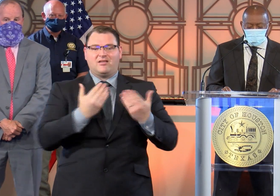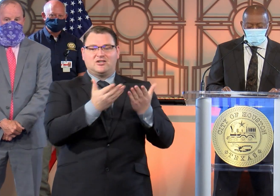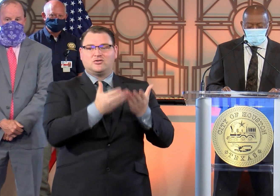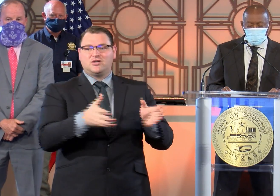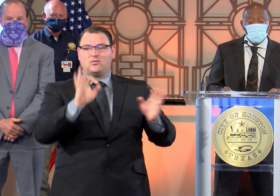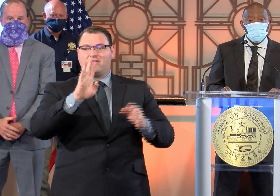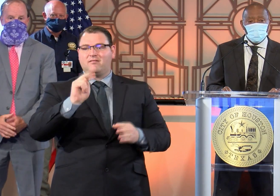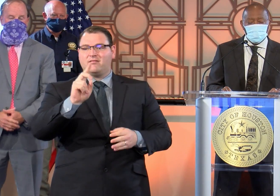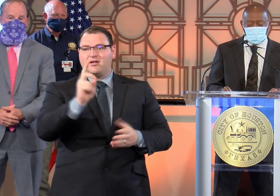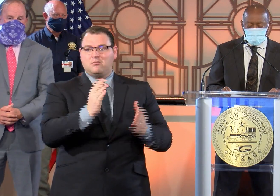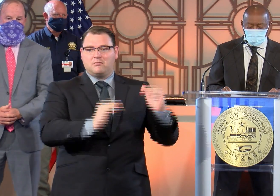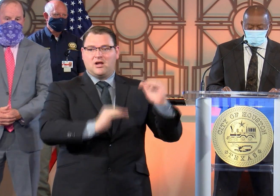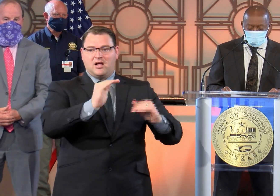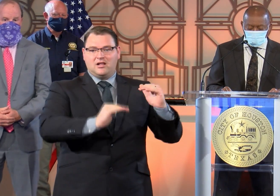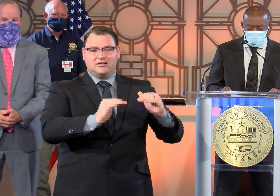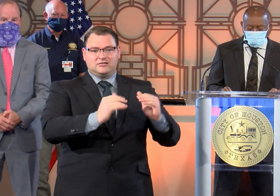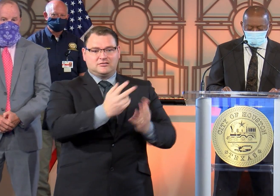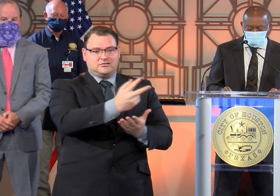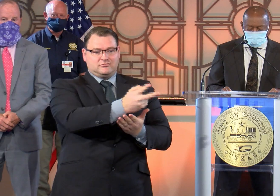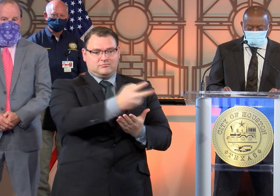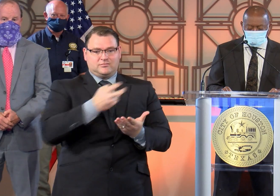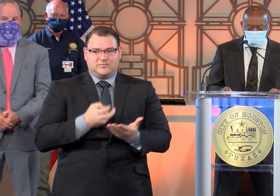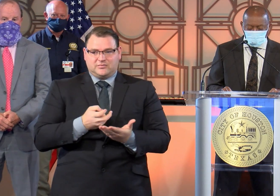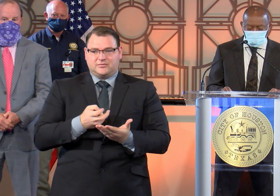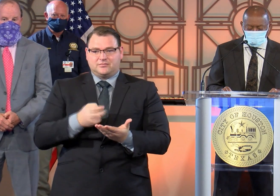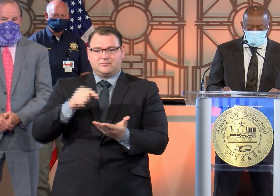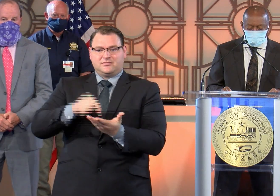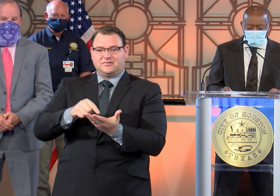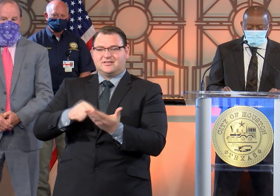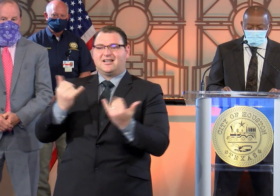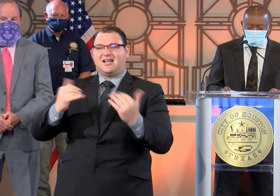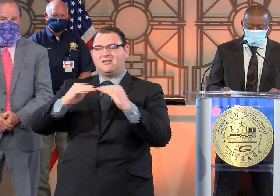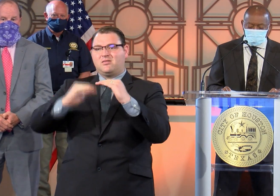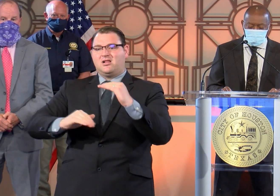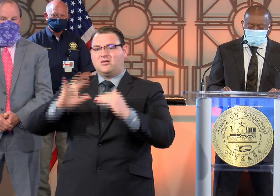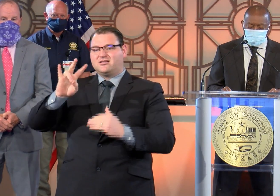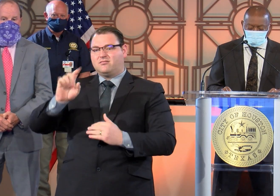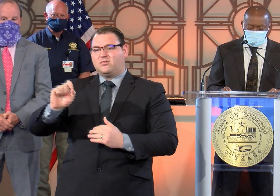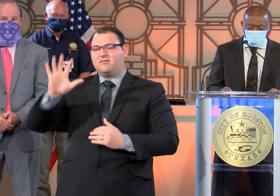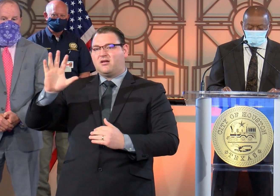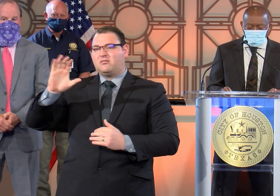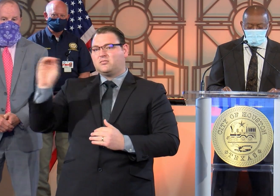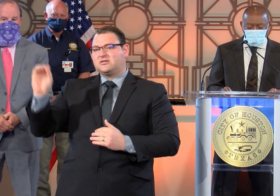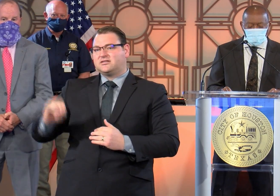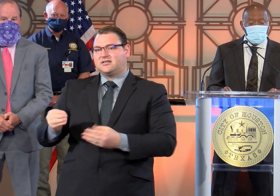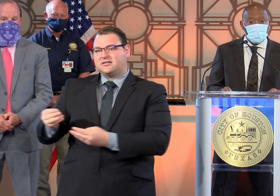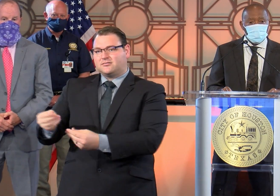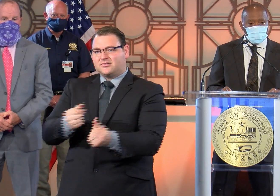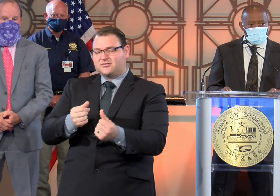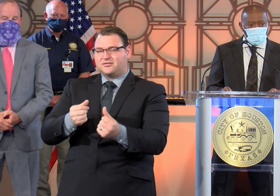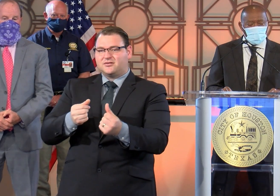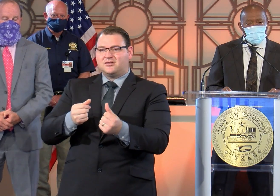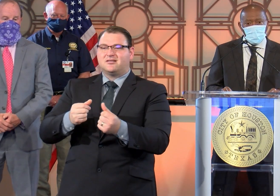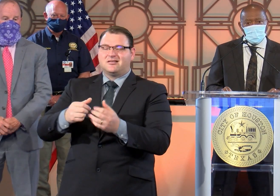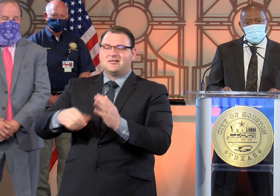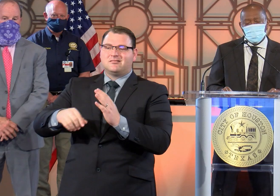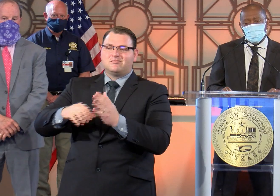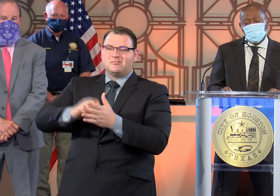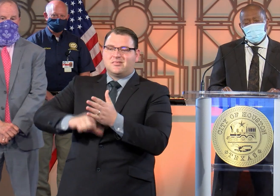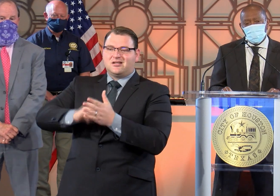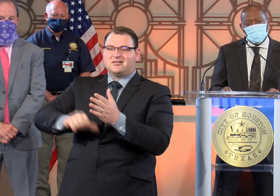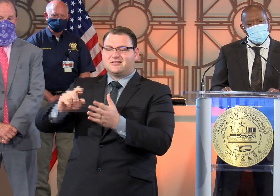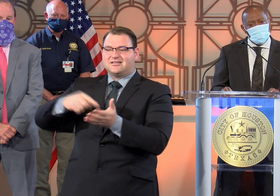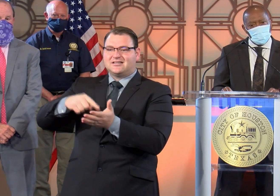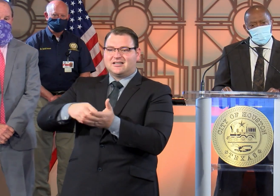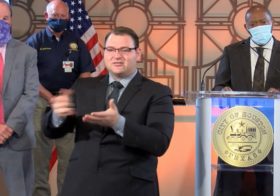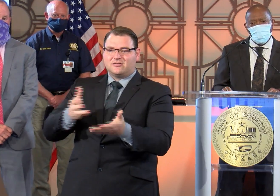drops it below the required 7.5% expenditures, less debt service, and pay as you go.